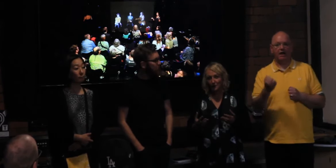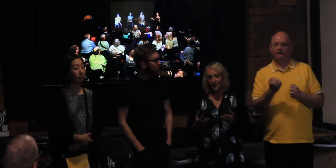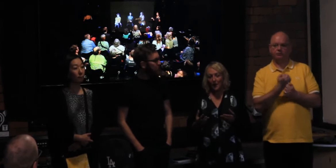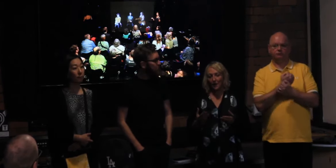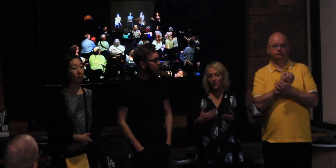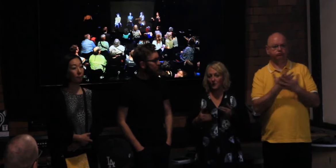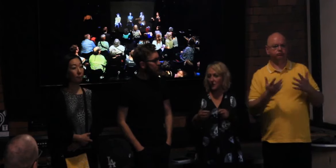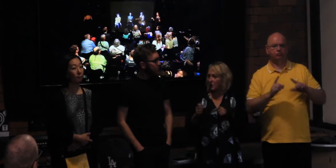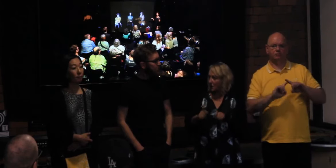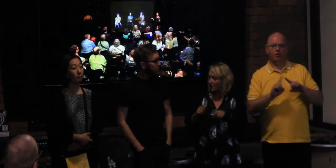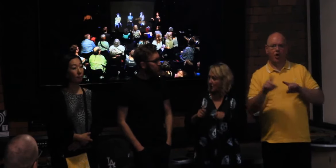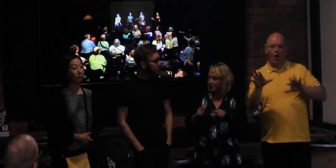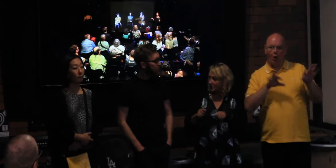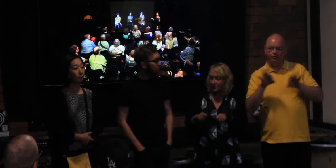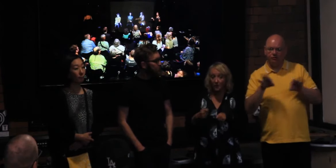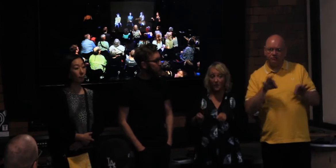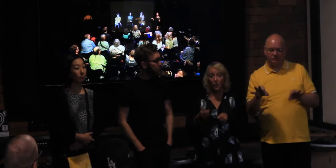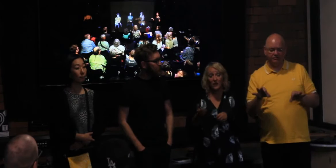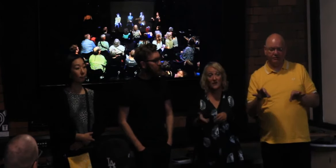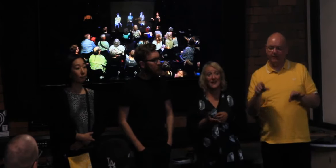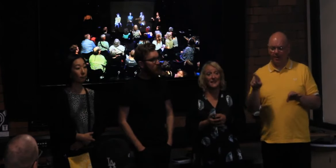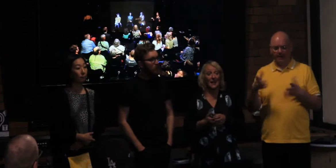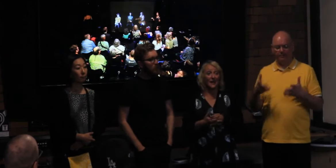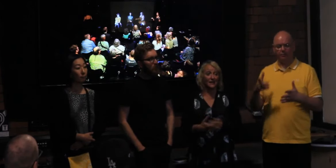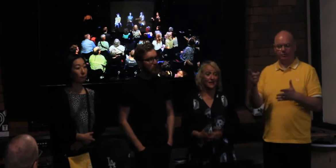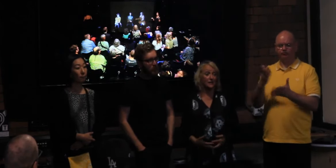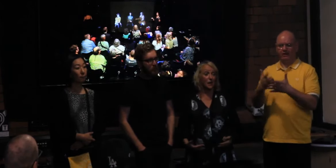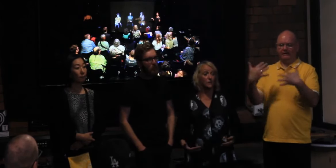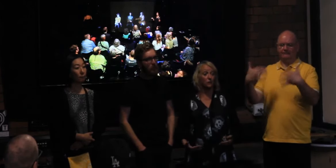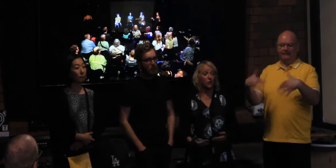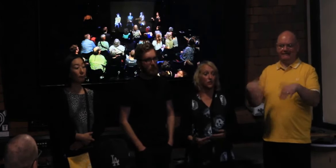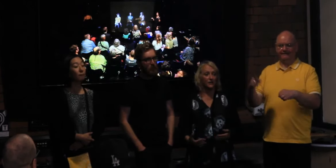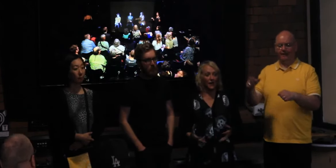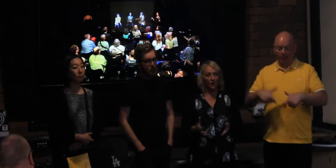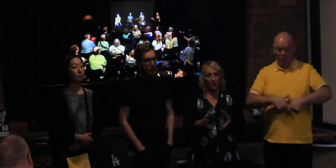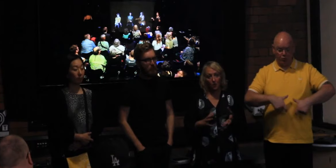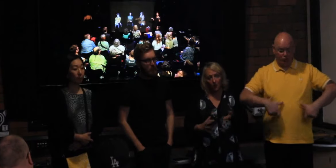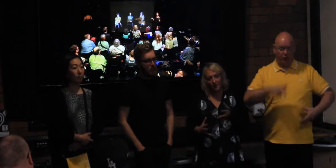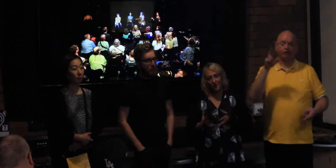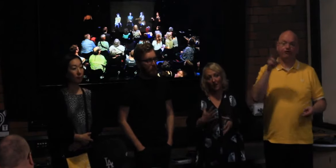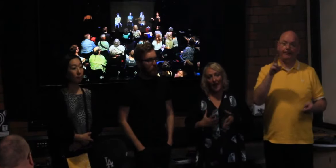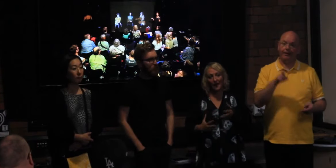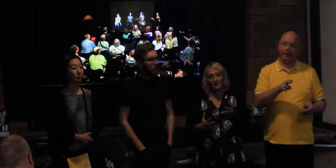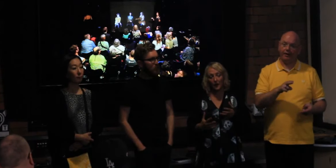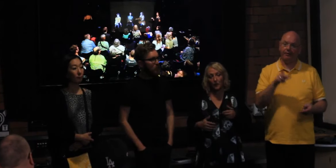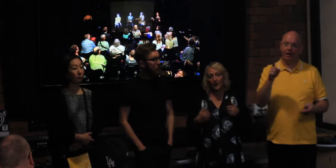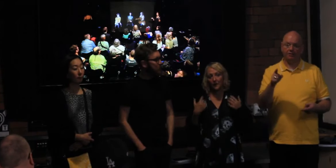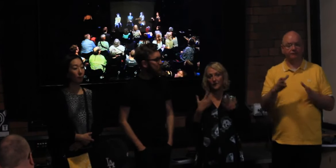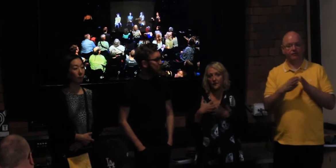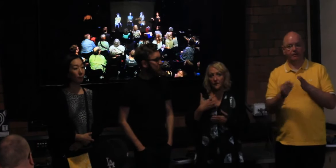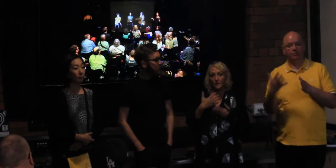expensive for us to use. So this was something that we could easily access in terms of Woojer tech. But obviously there are